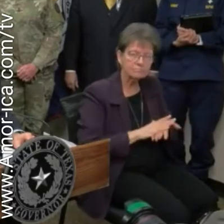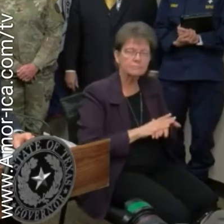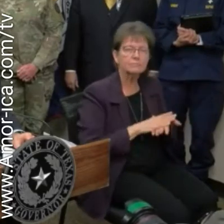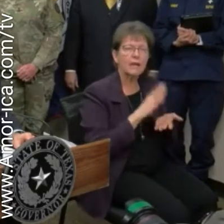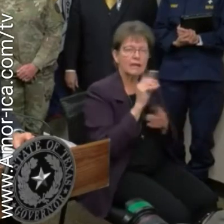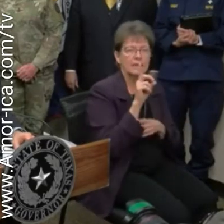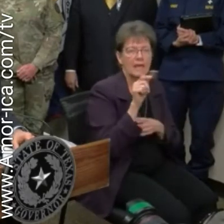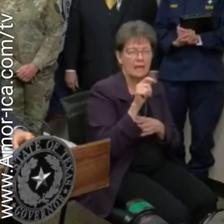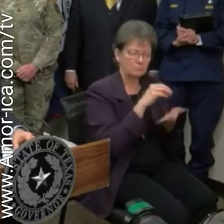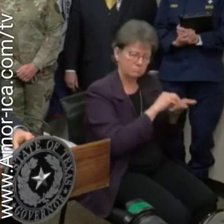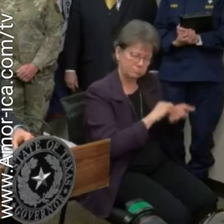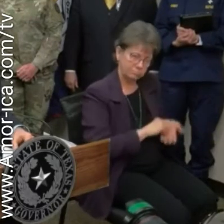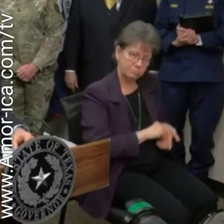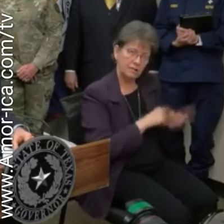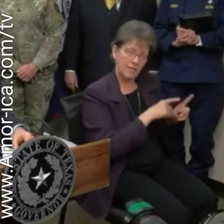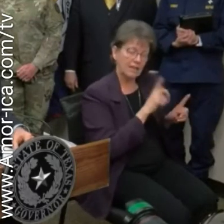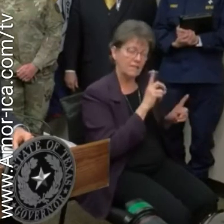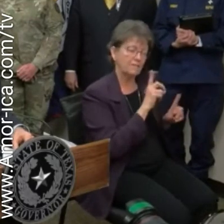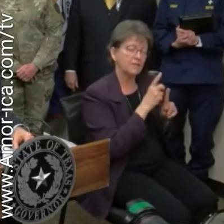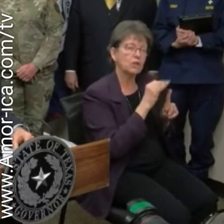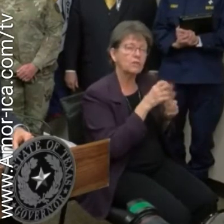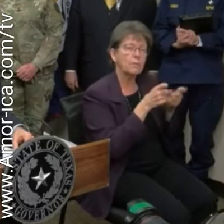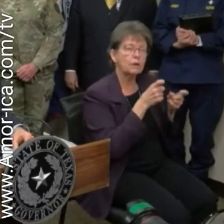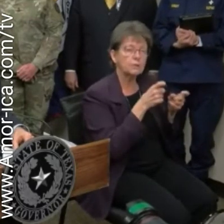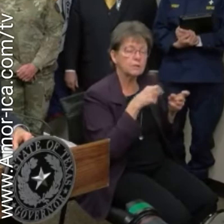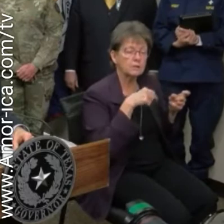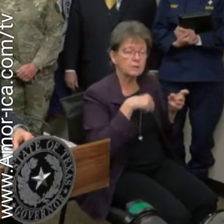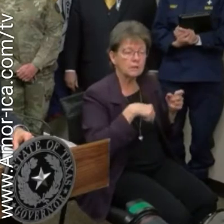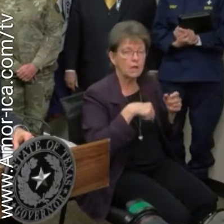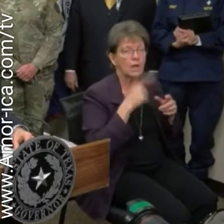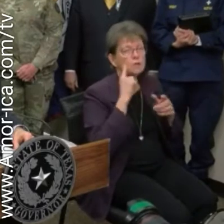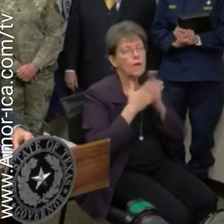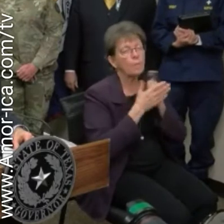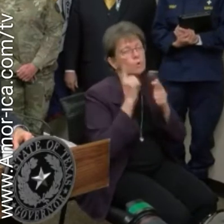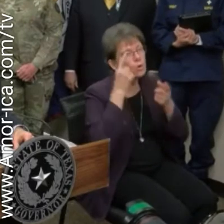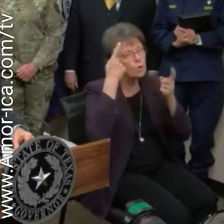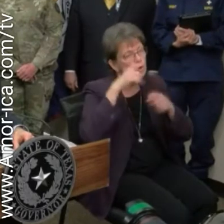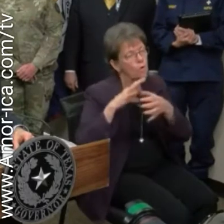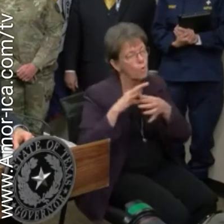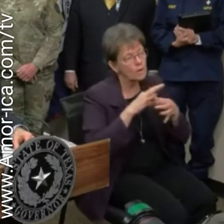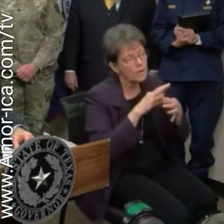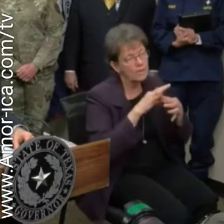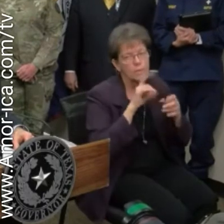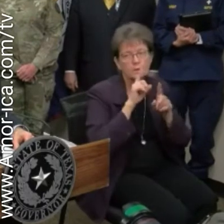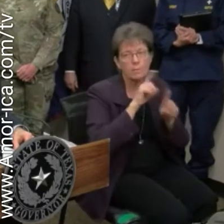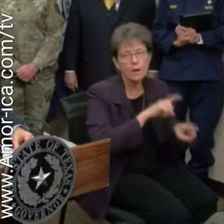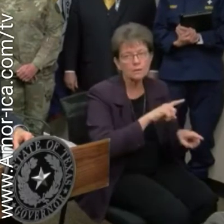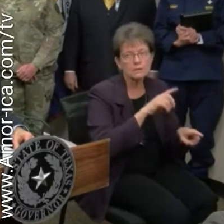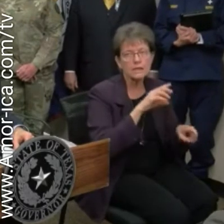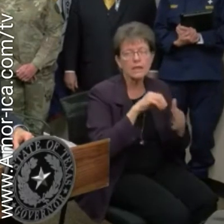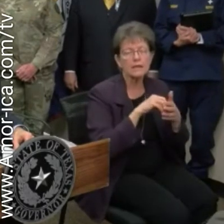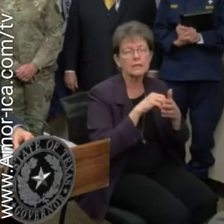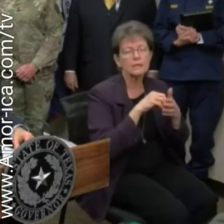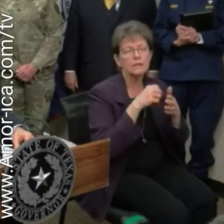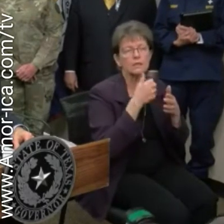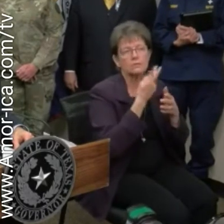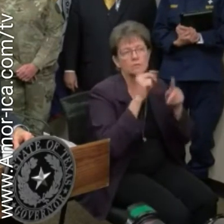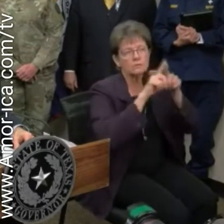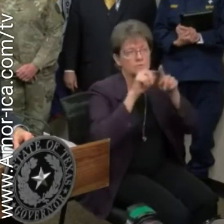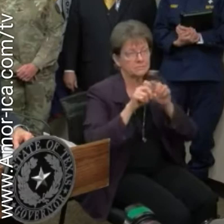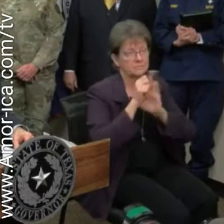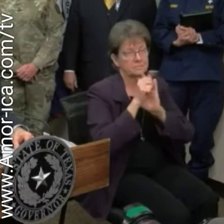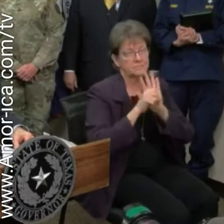data. The Texas Division of Emergency Management is helping to coordinate the response and numerous state agencies that are